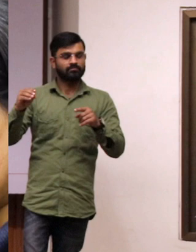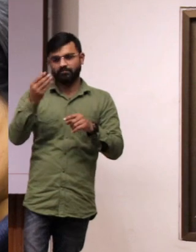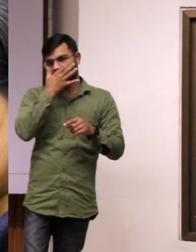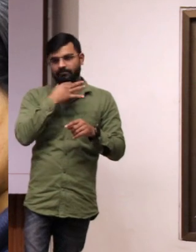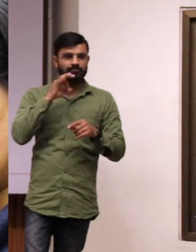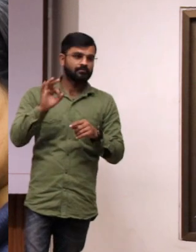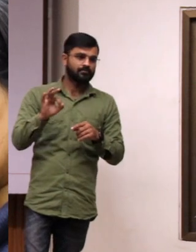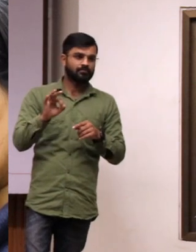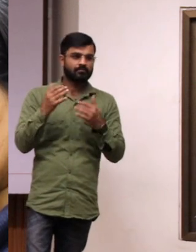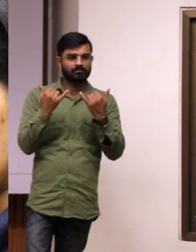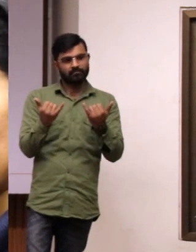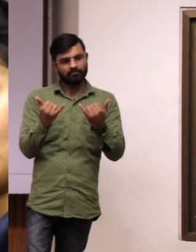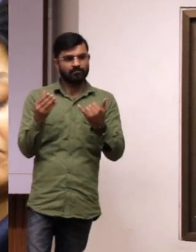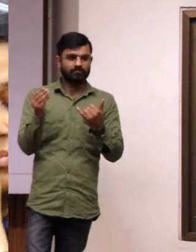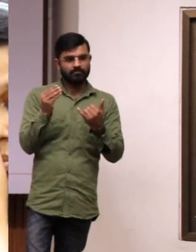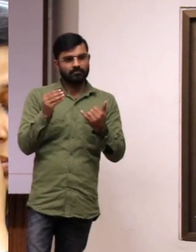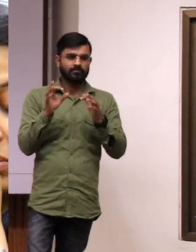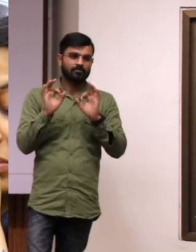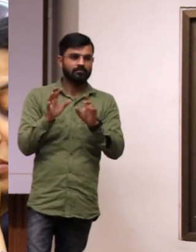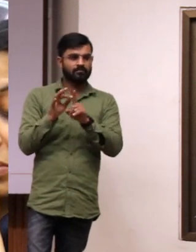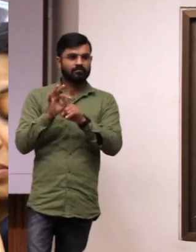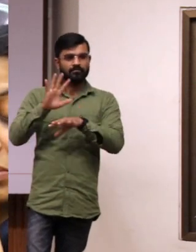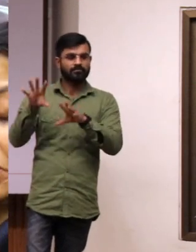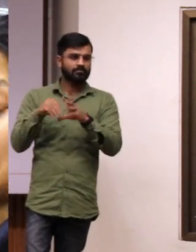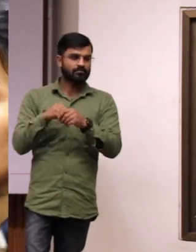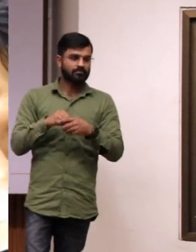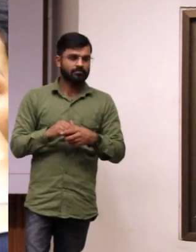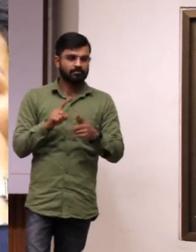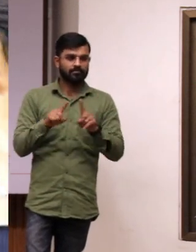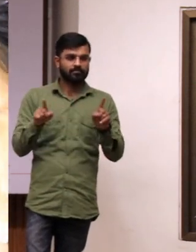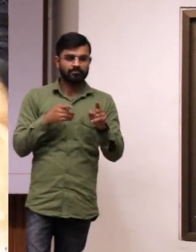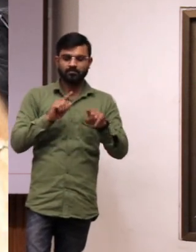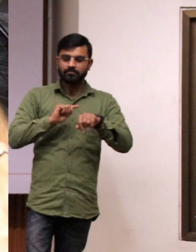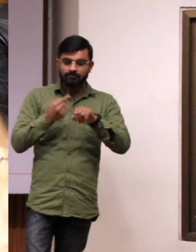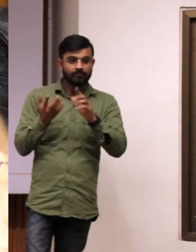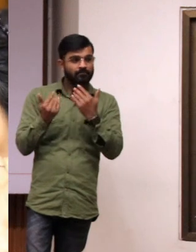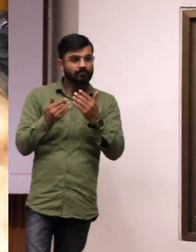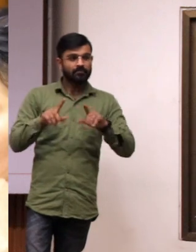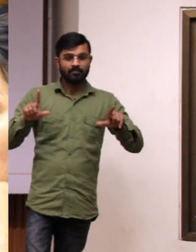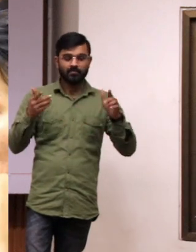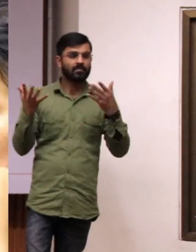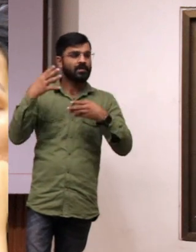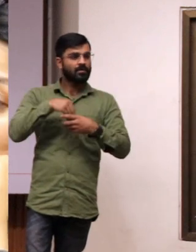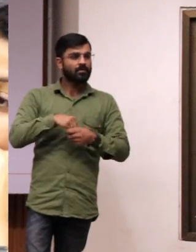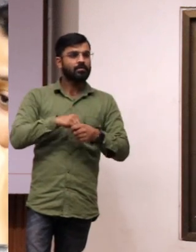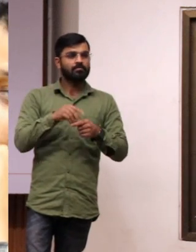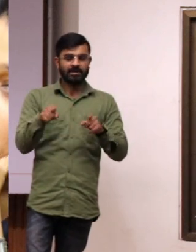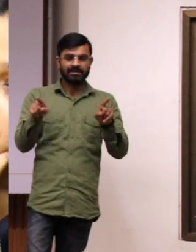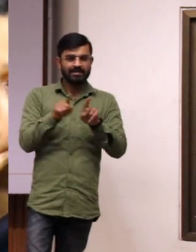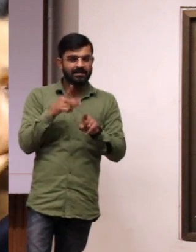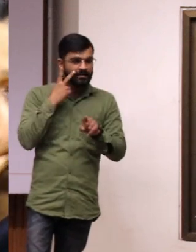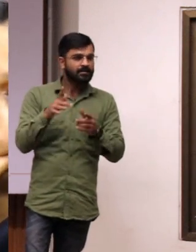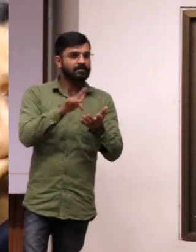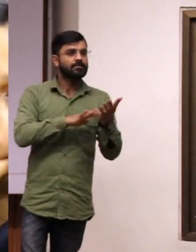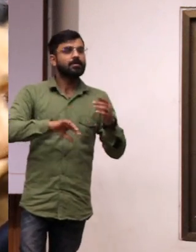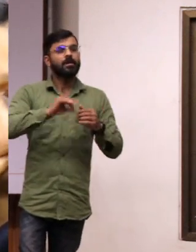good. Currently it's fertile and doing everything, but what are the chances that a bird can come and pollinate that same seed